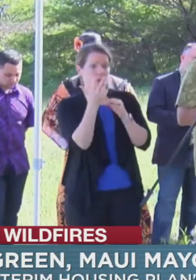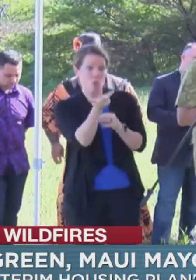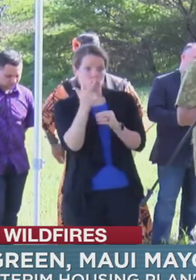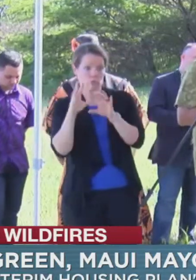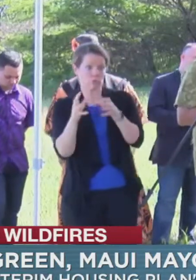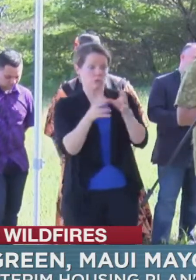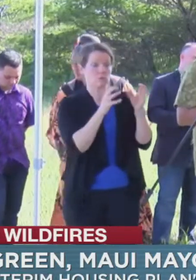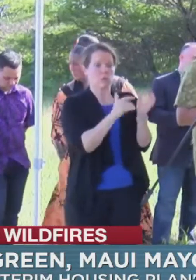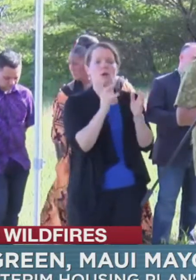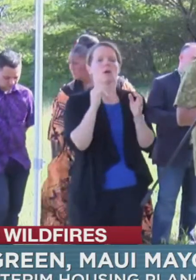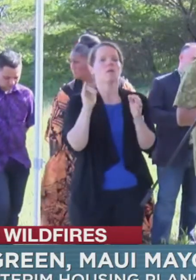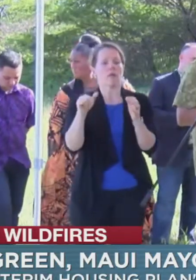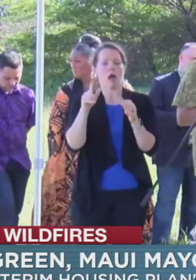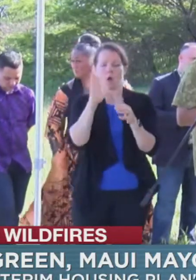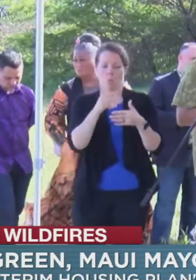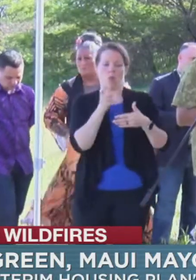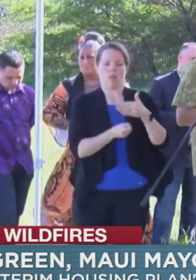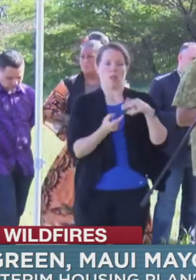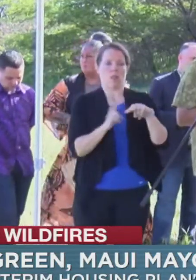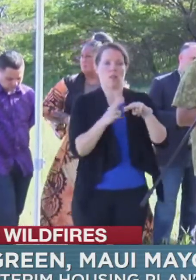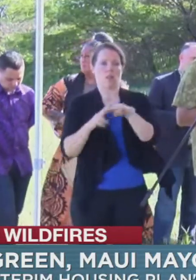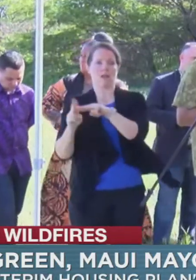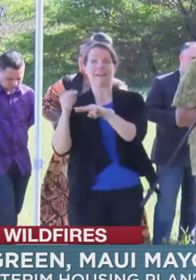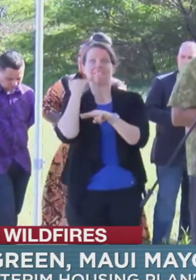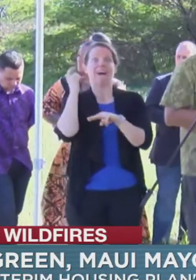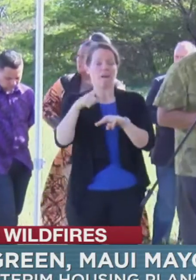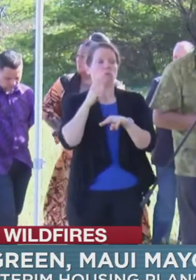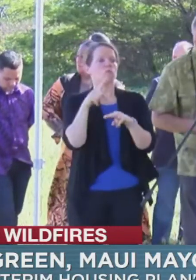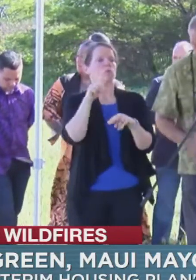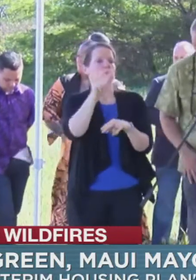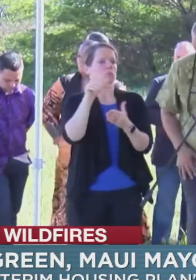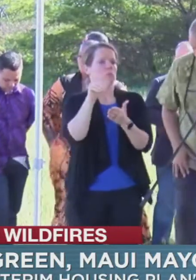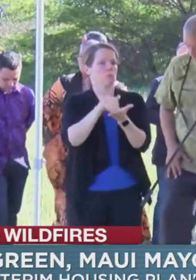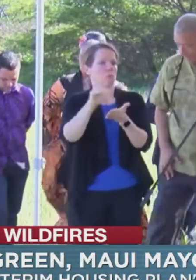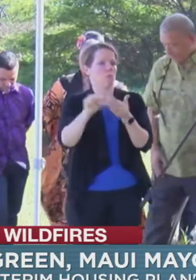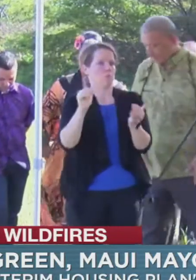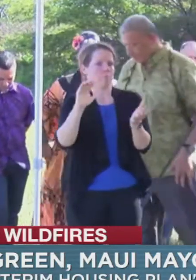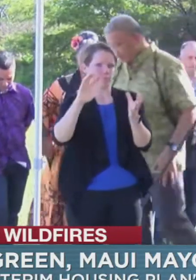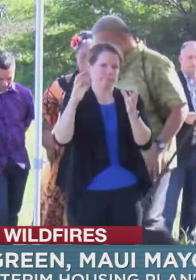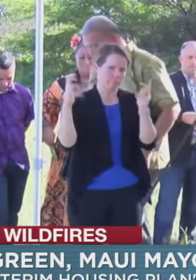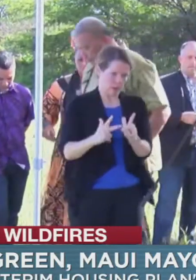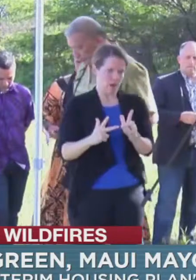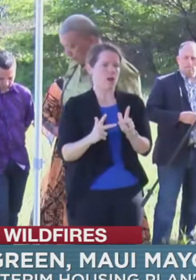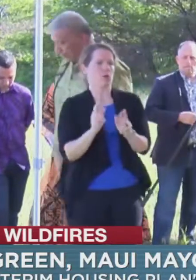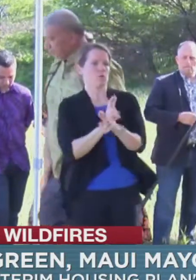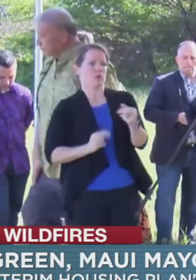talked about. Yeah, that's correct. To get to the 20 million? Yeah, that's correct.